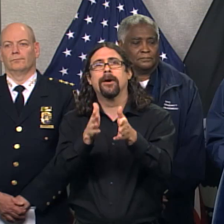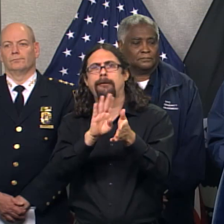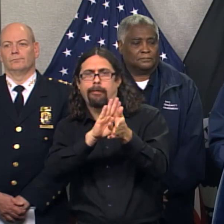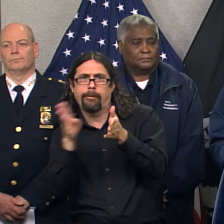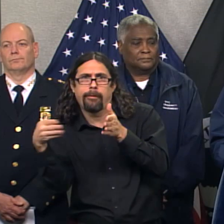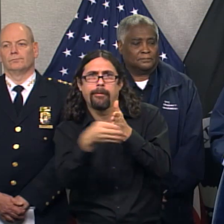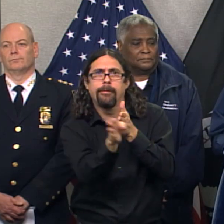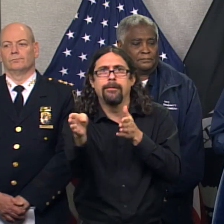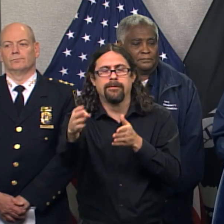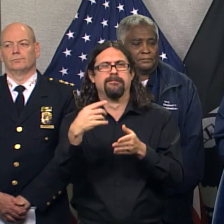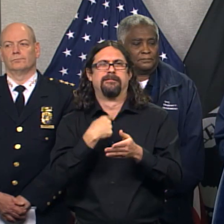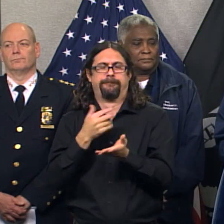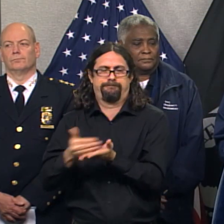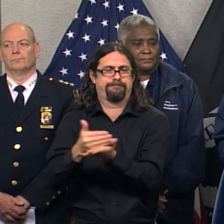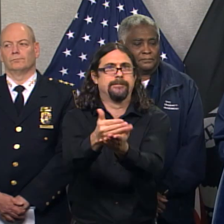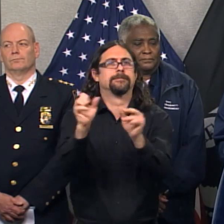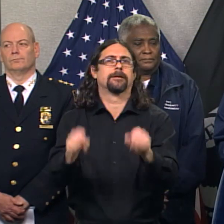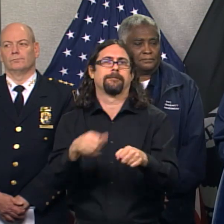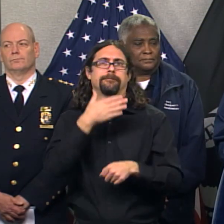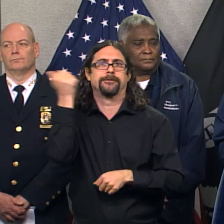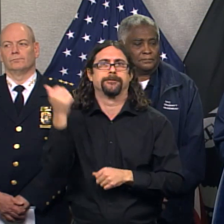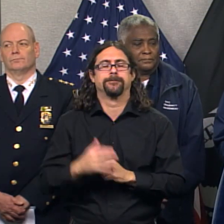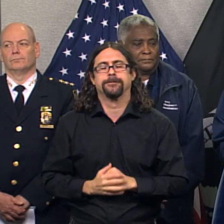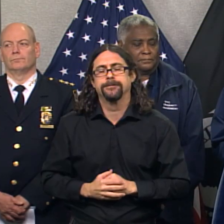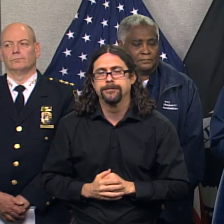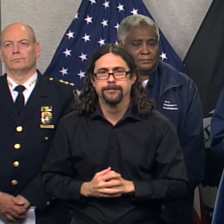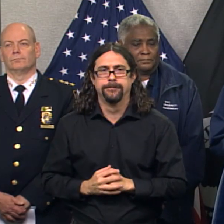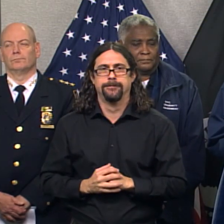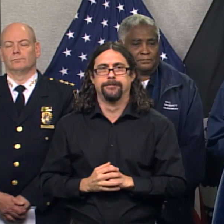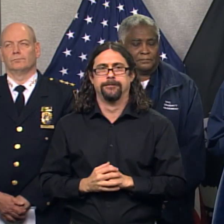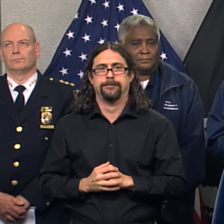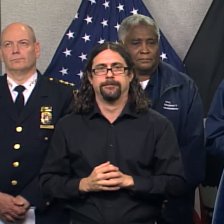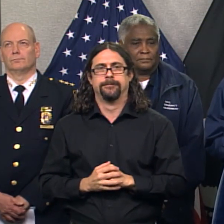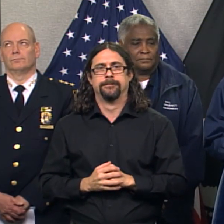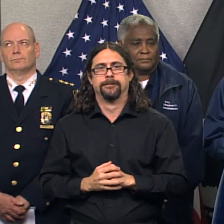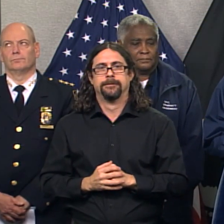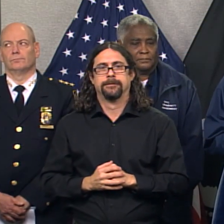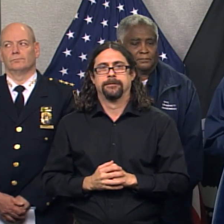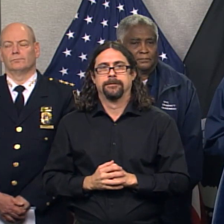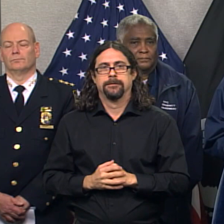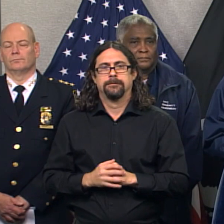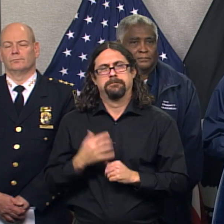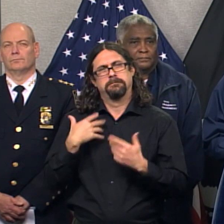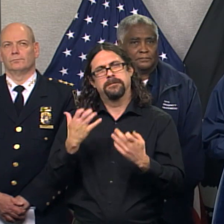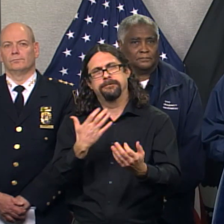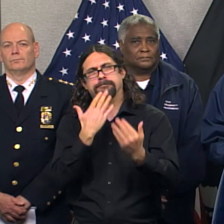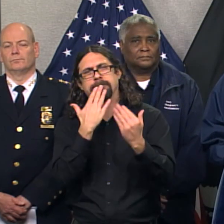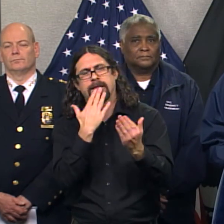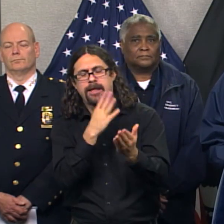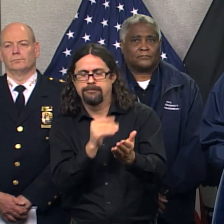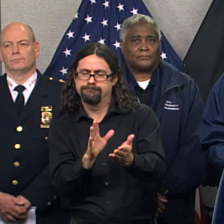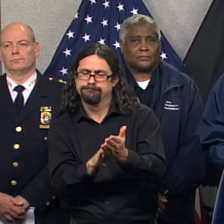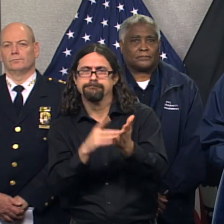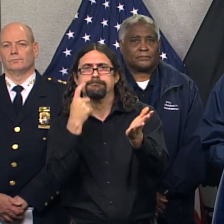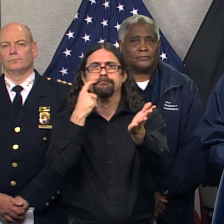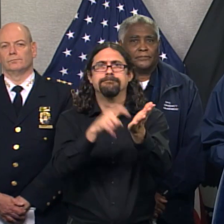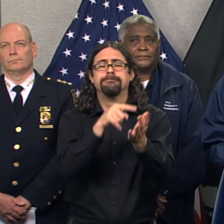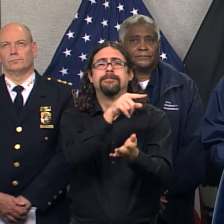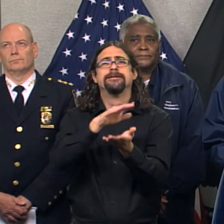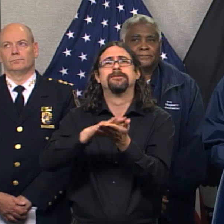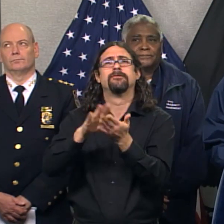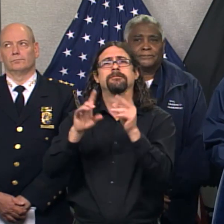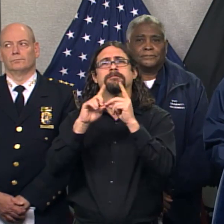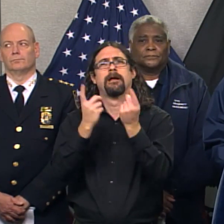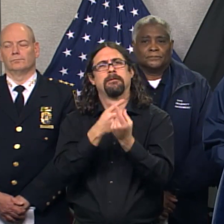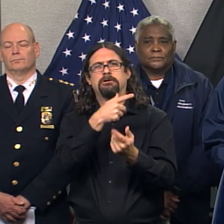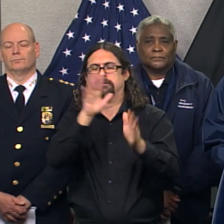doing, and I want to say, in addition to praising sanitation, I want to thank all of my colleagues who are here and the